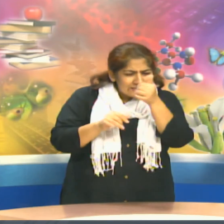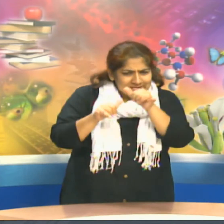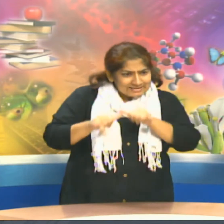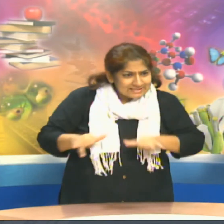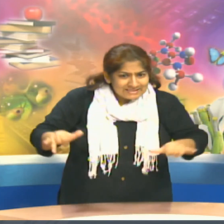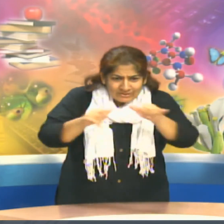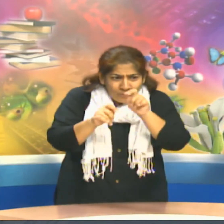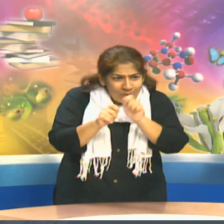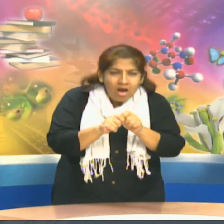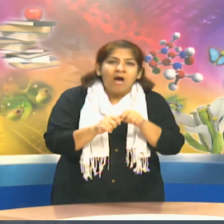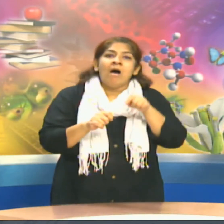there.